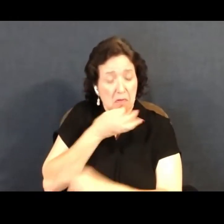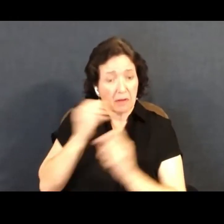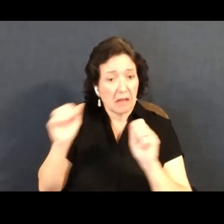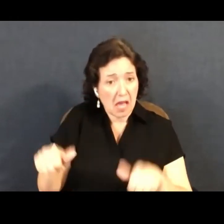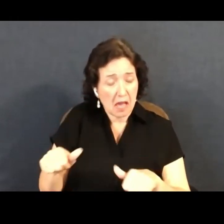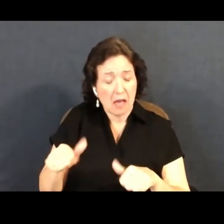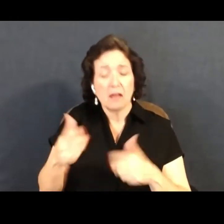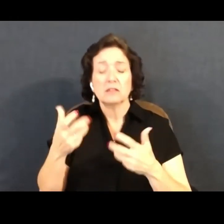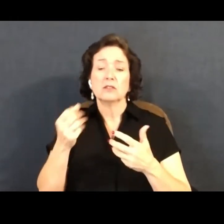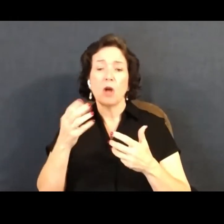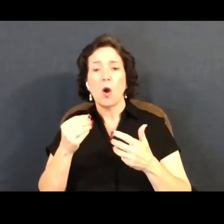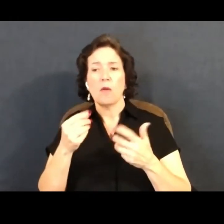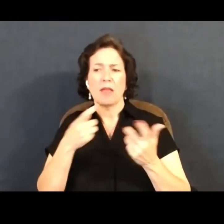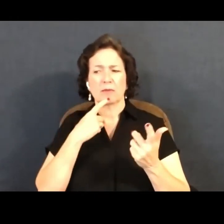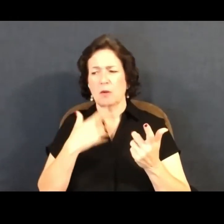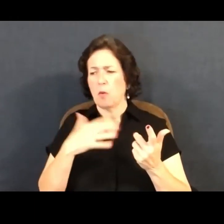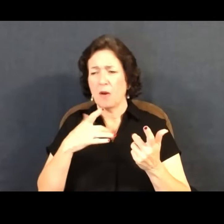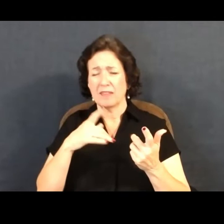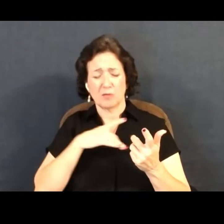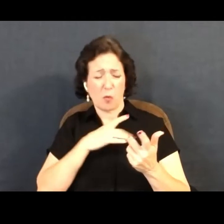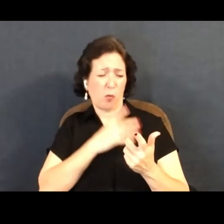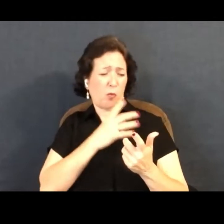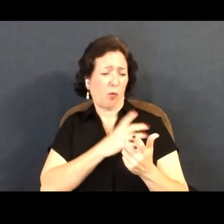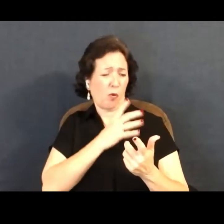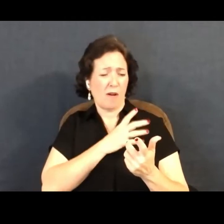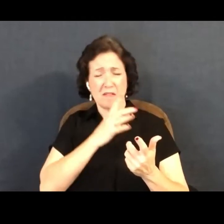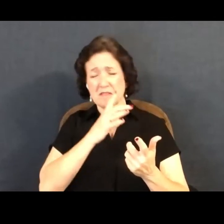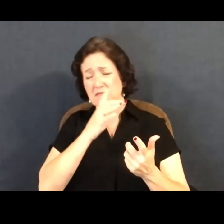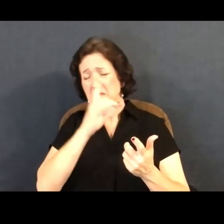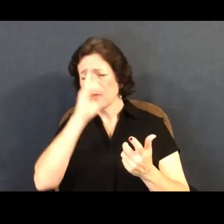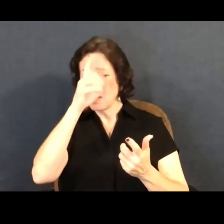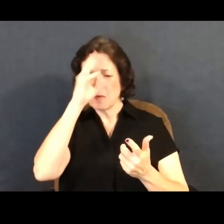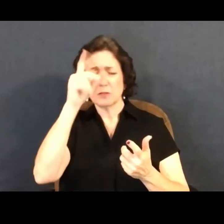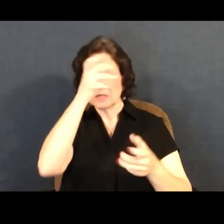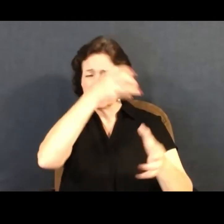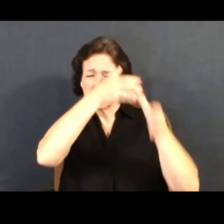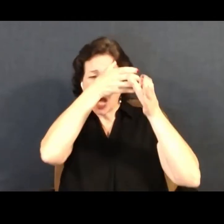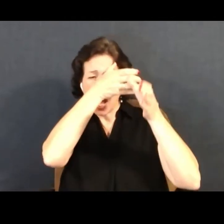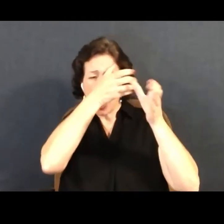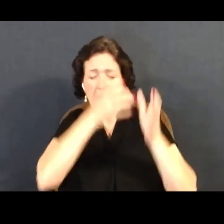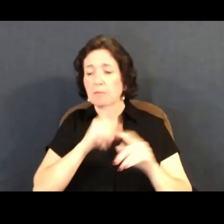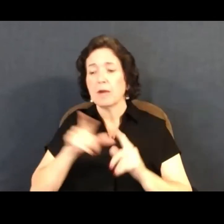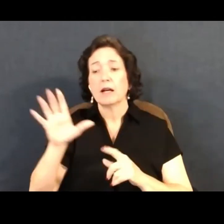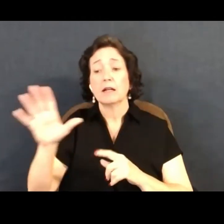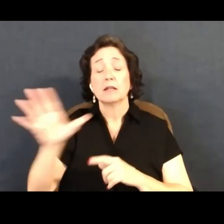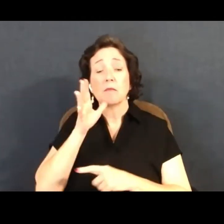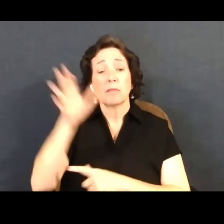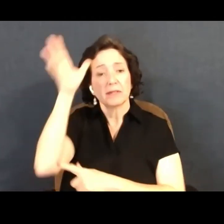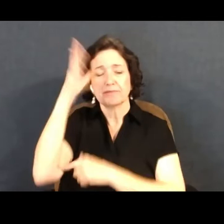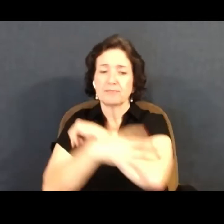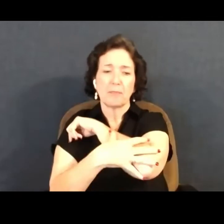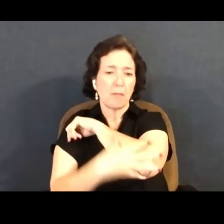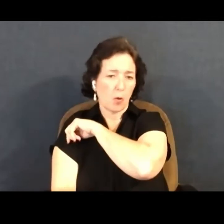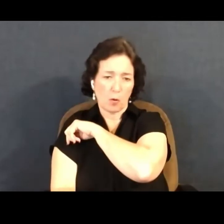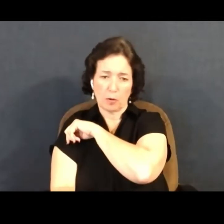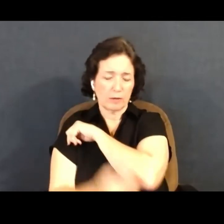that such a fine, clever boy should be a scholar, but his parents were poor. They couldn't afford for him